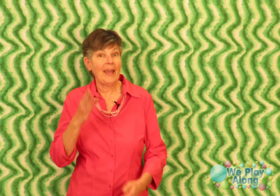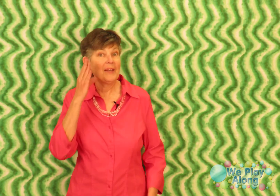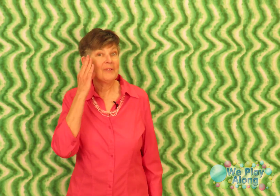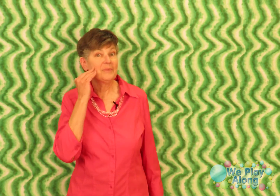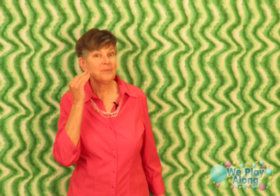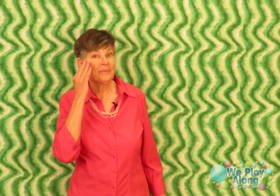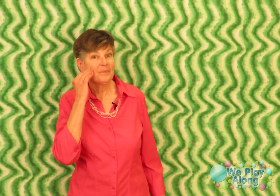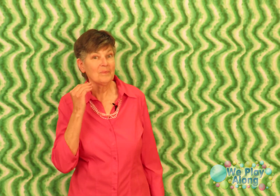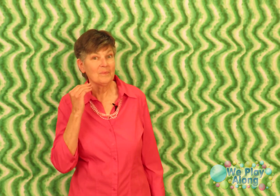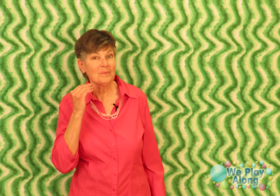and